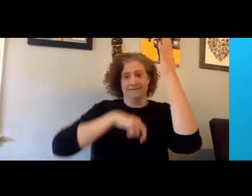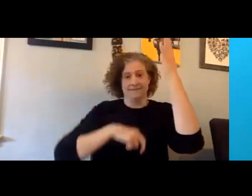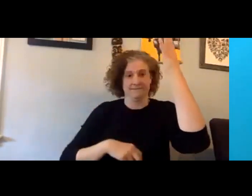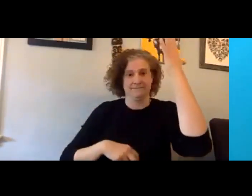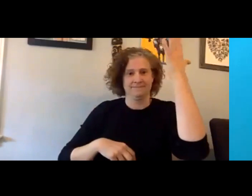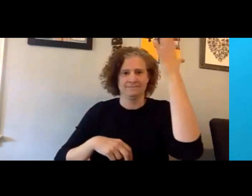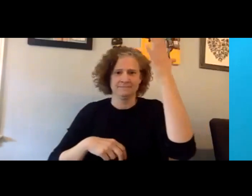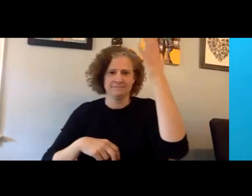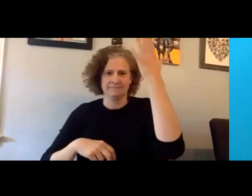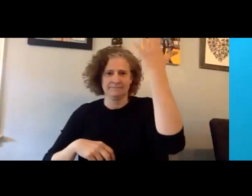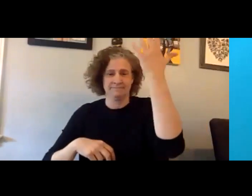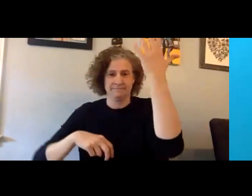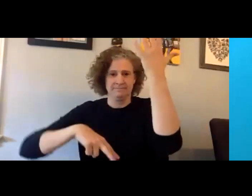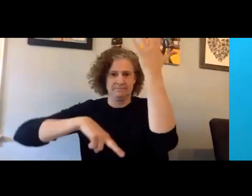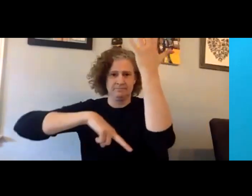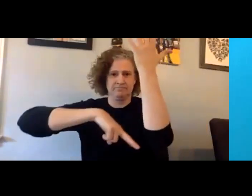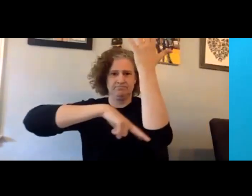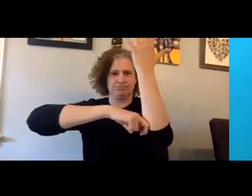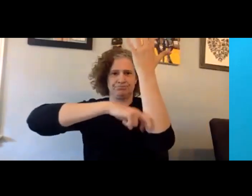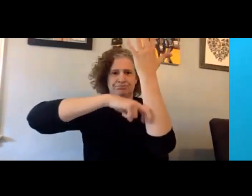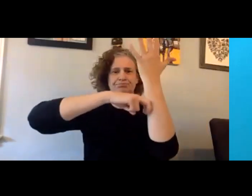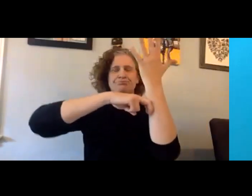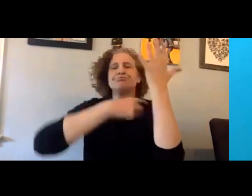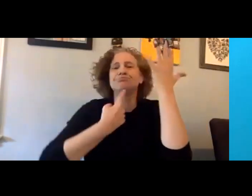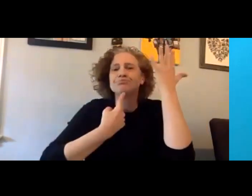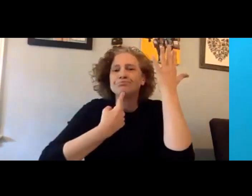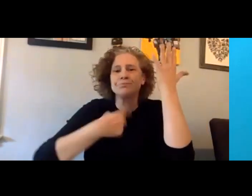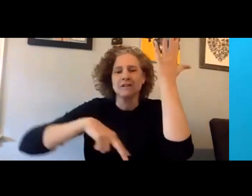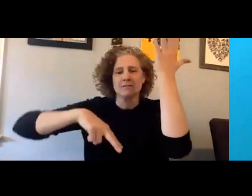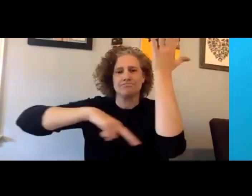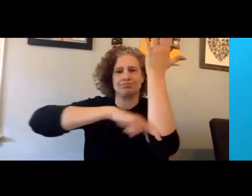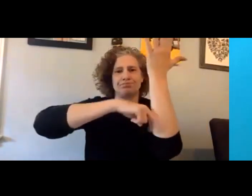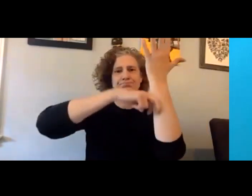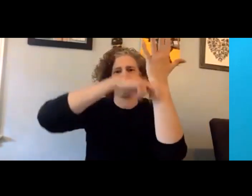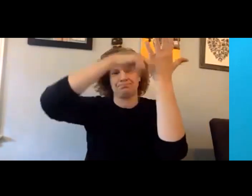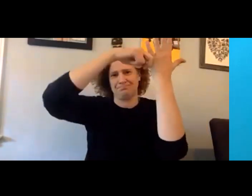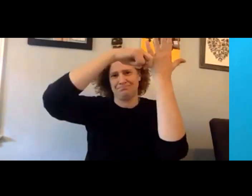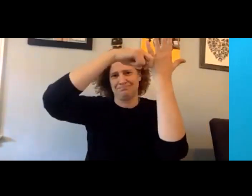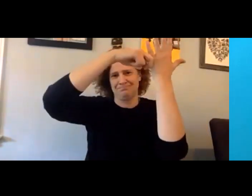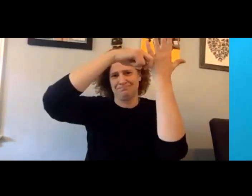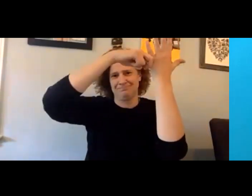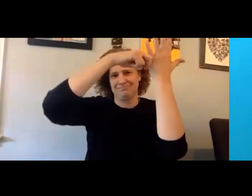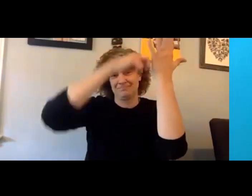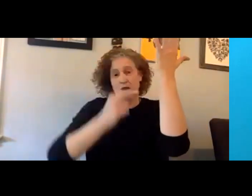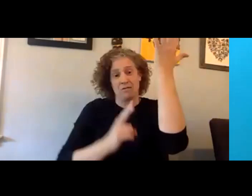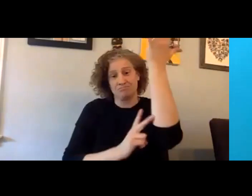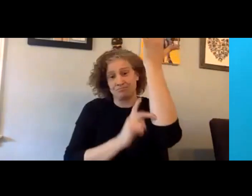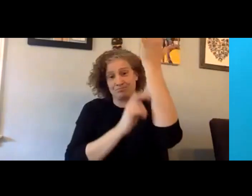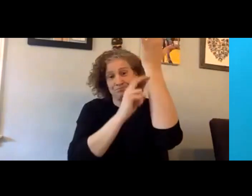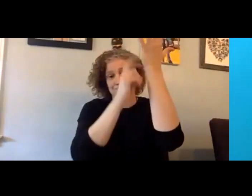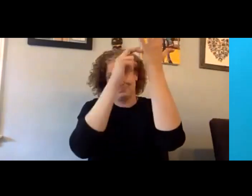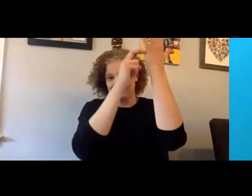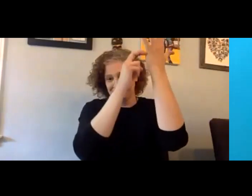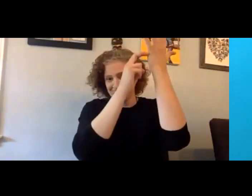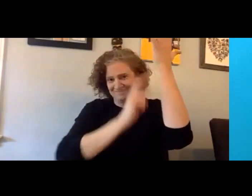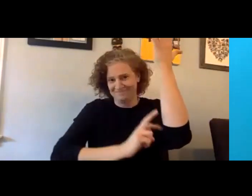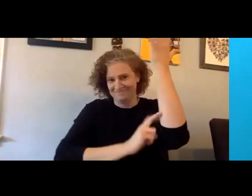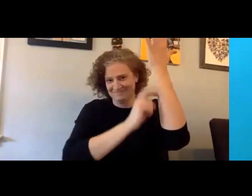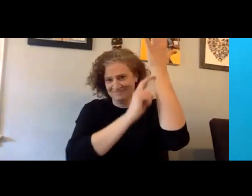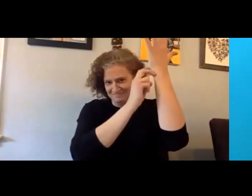climb like this. There's a tree, and you climb up the tree. And this is what you do with your mouth. Climb up the